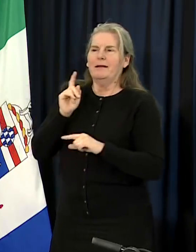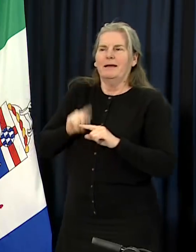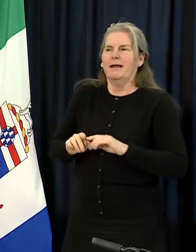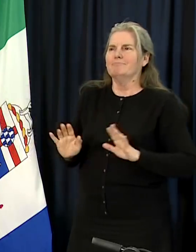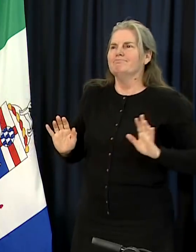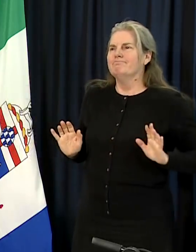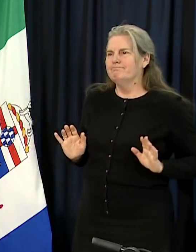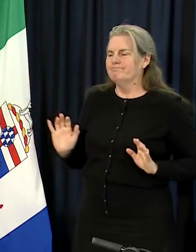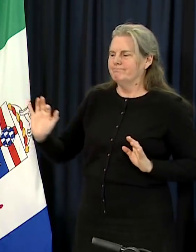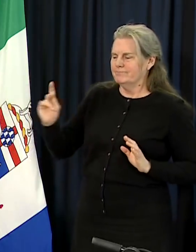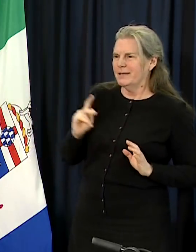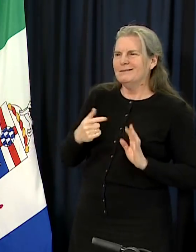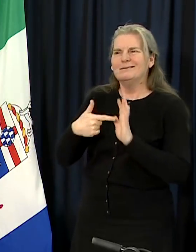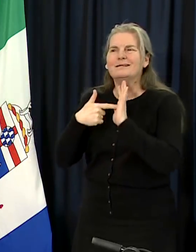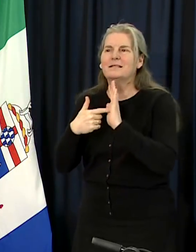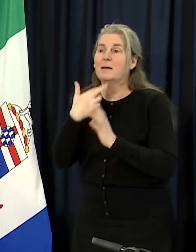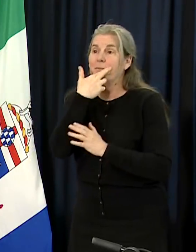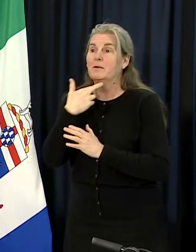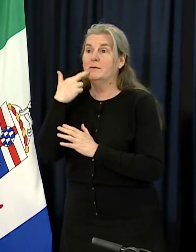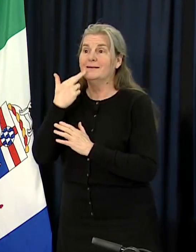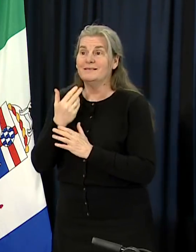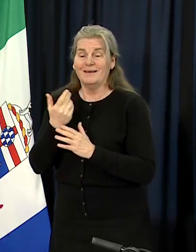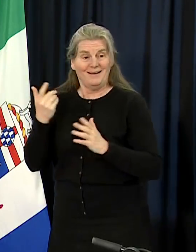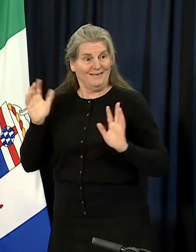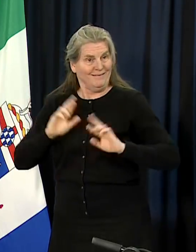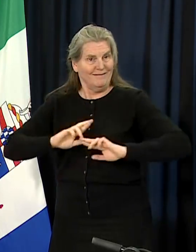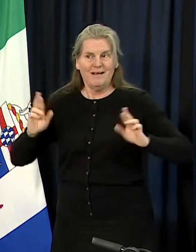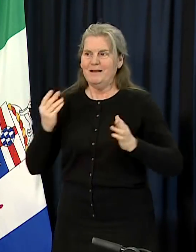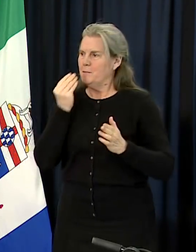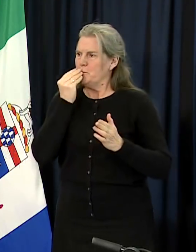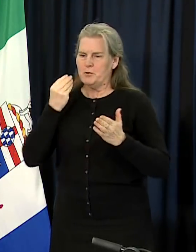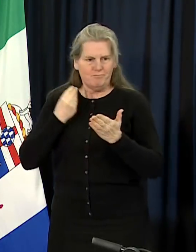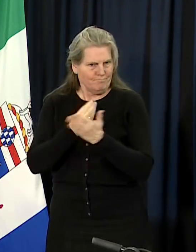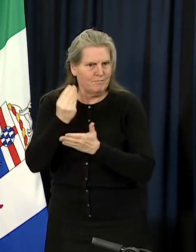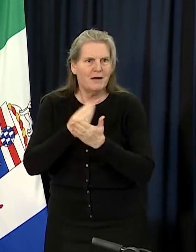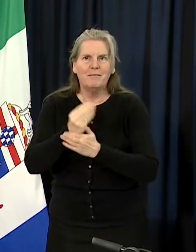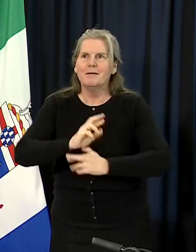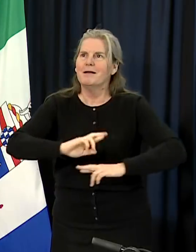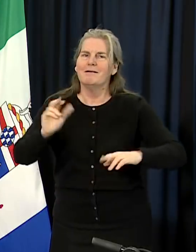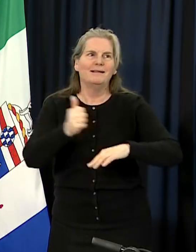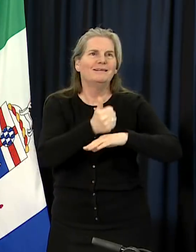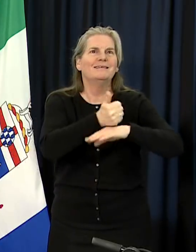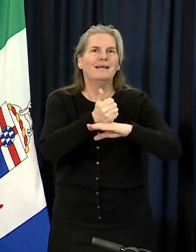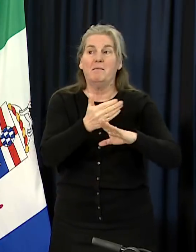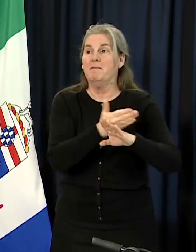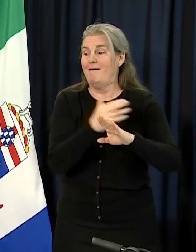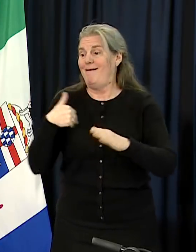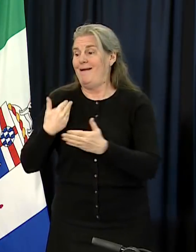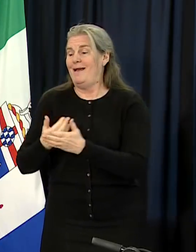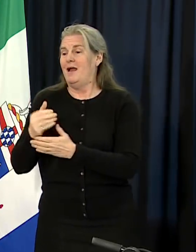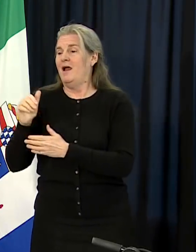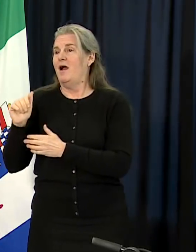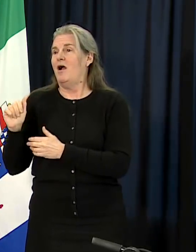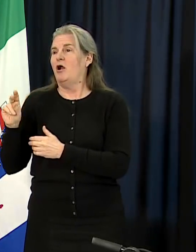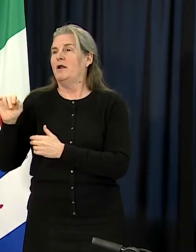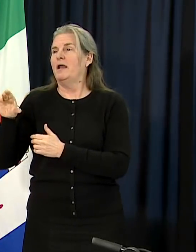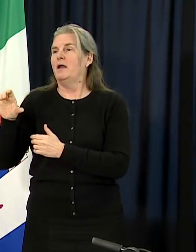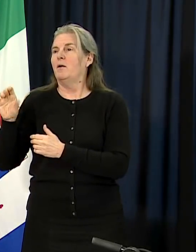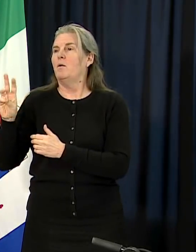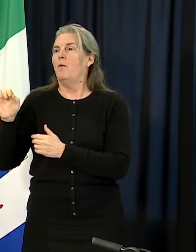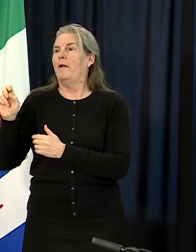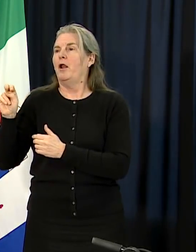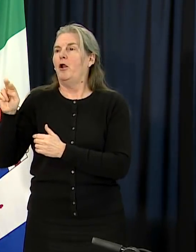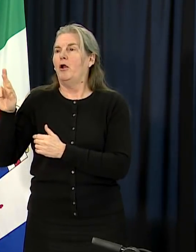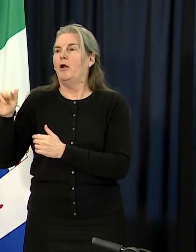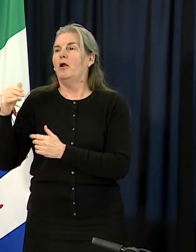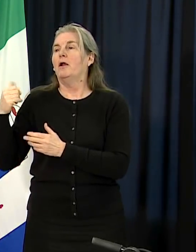of this would be a restaurant that purchased much higher amount of food supplies ahead of the Arctic Winter Games or the Yukon